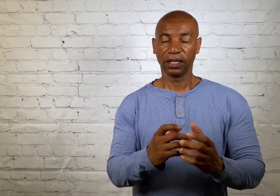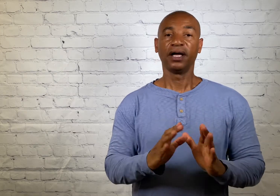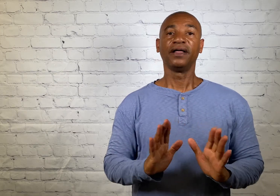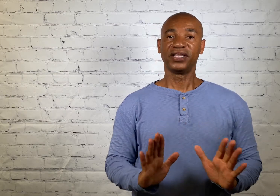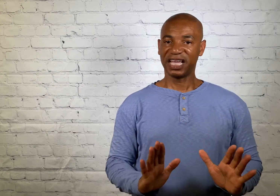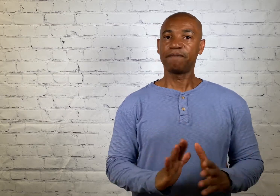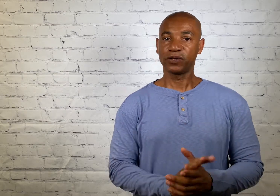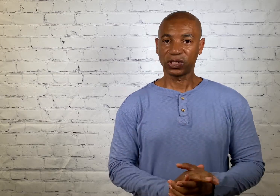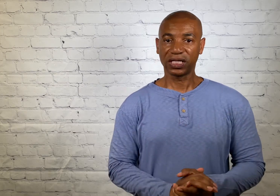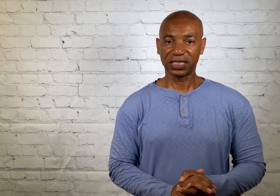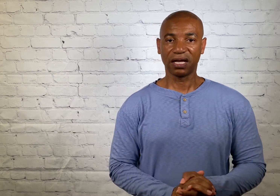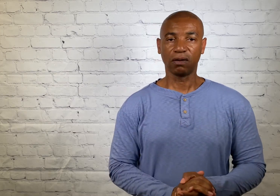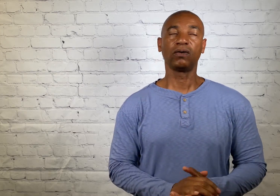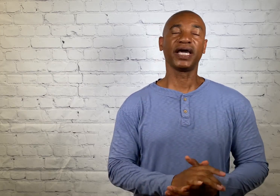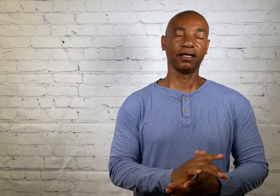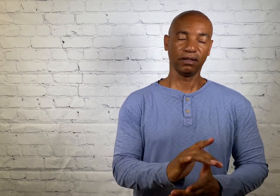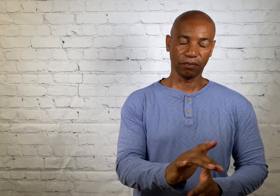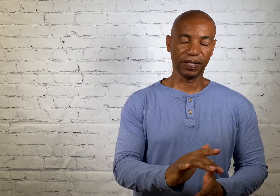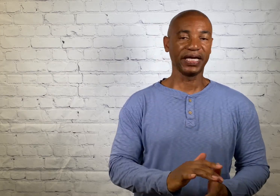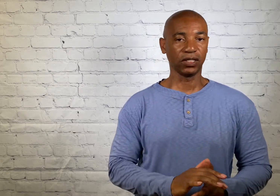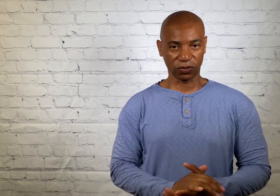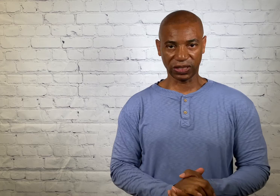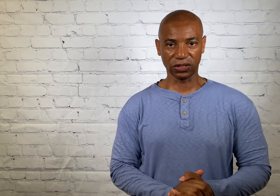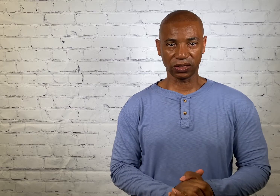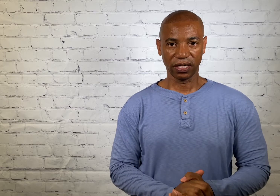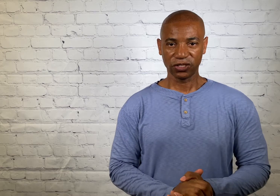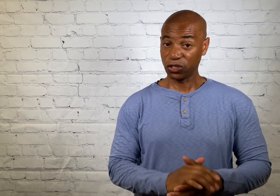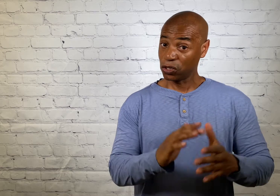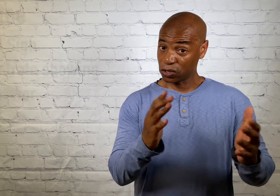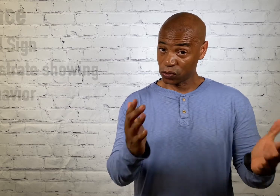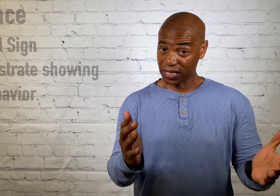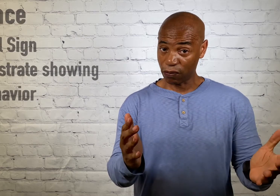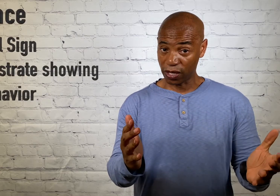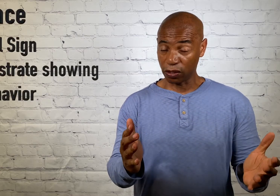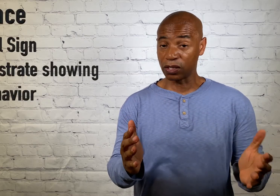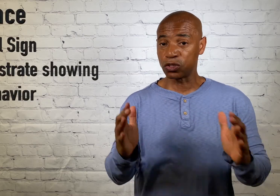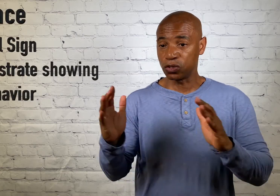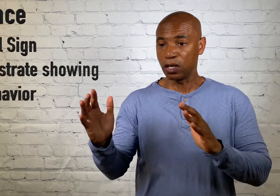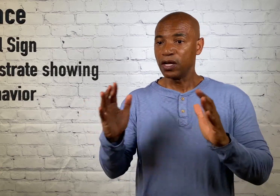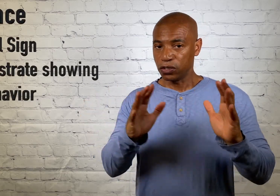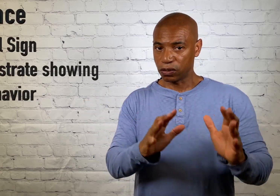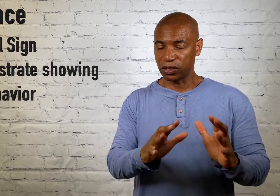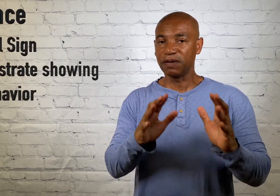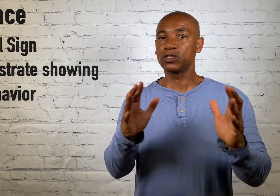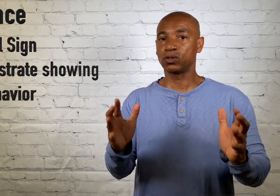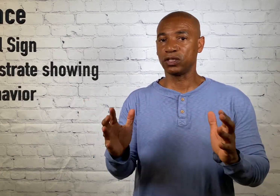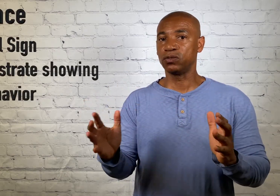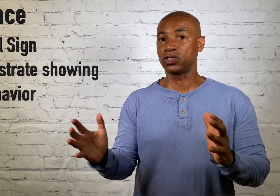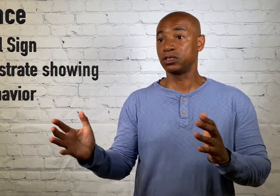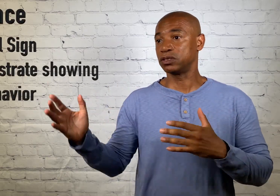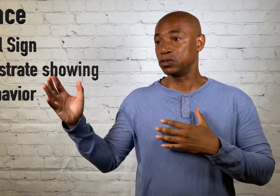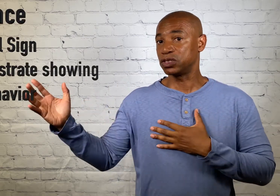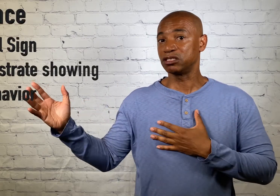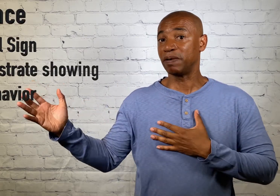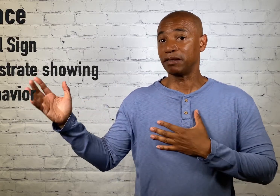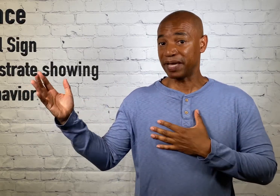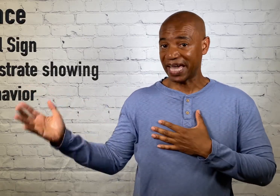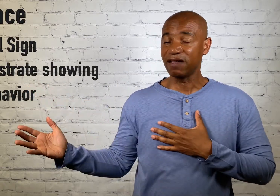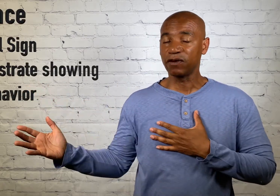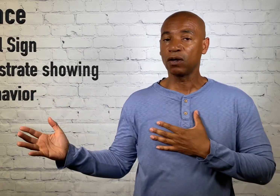The deaf person can tell, okay, they're being a nuisance. So you can do it that way. You can demonstrate nuisance by the behavior,